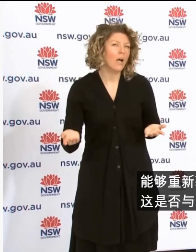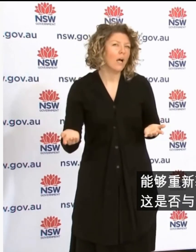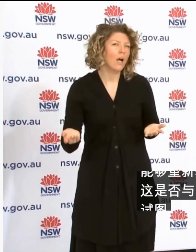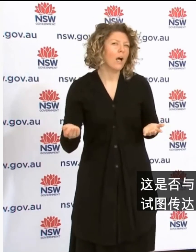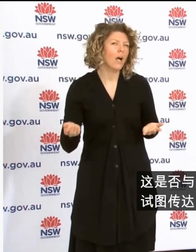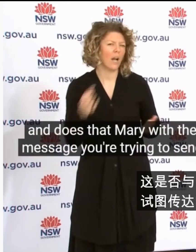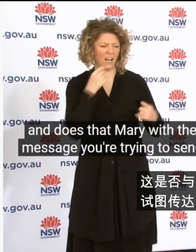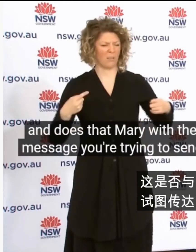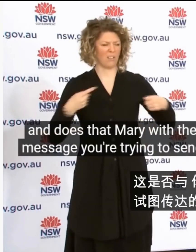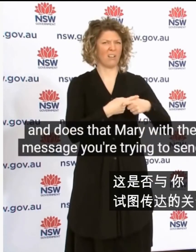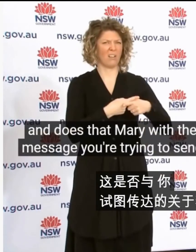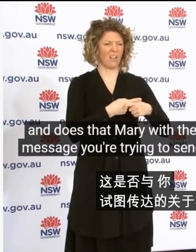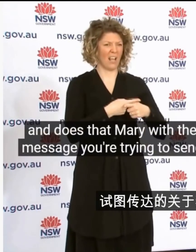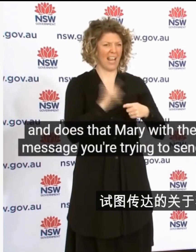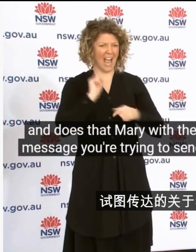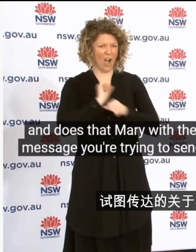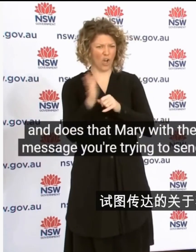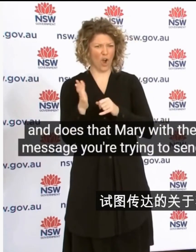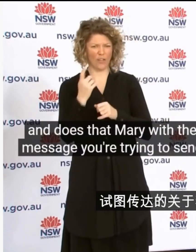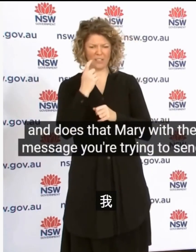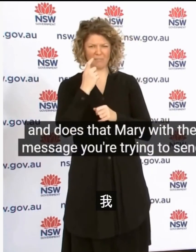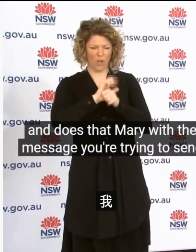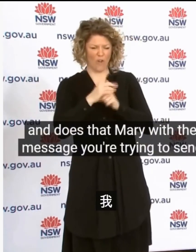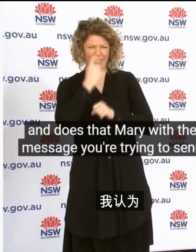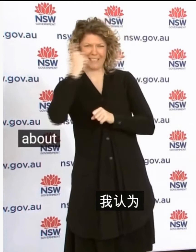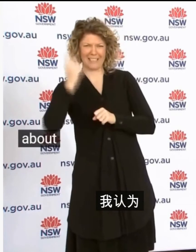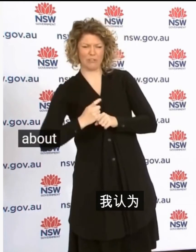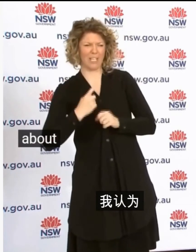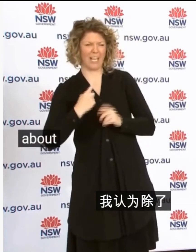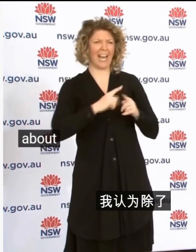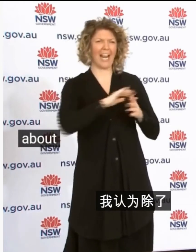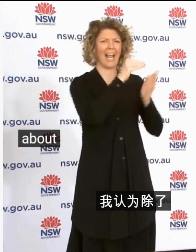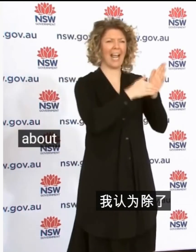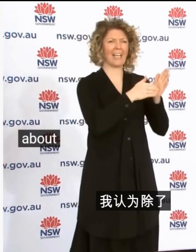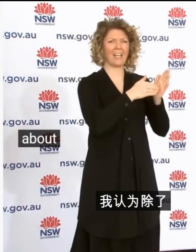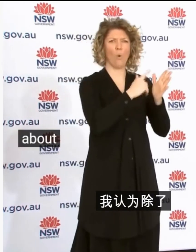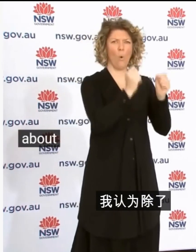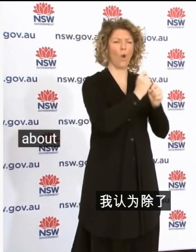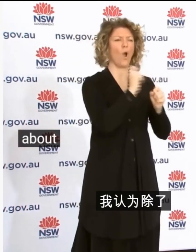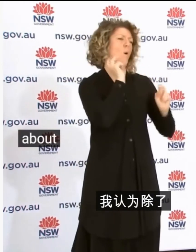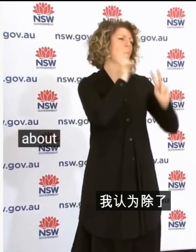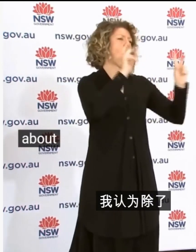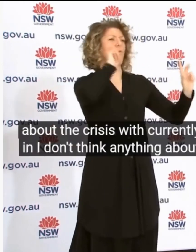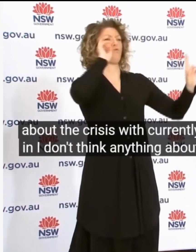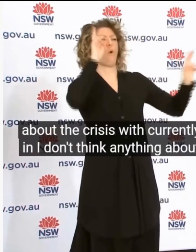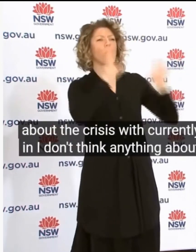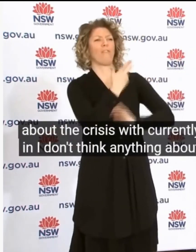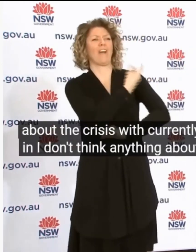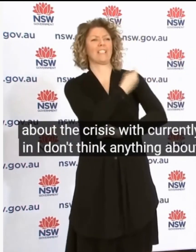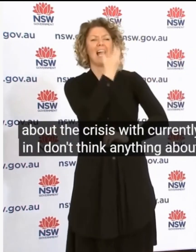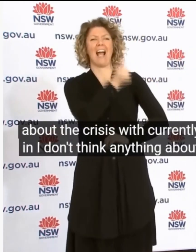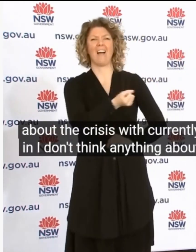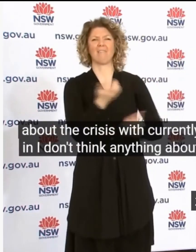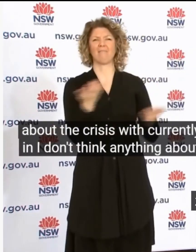with the message you're trying to send about the crisis we're currently in? I don't think anything about the Premier's comments is other